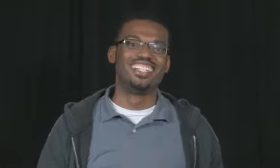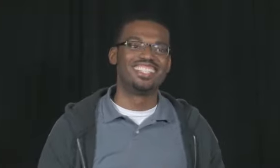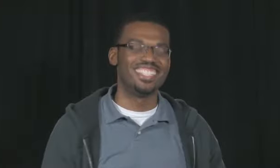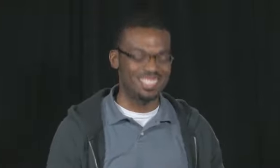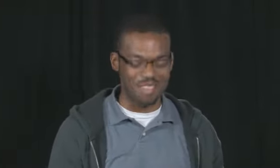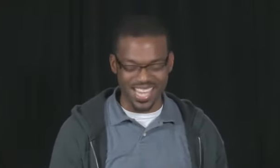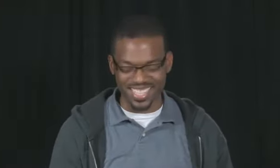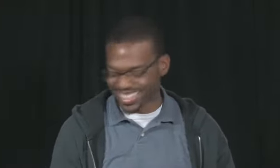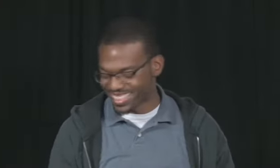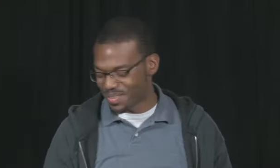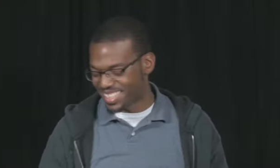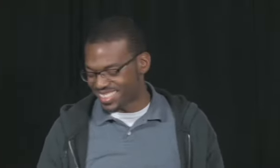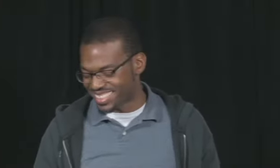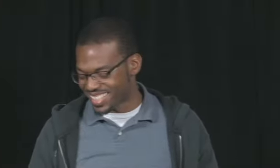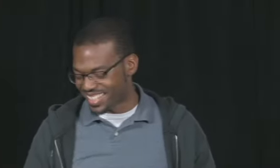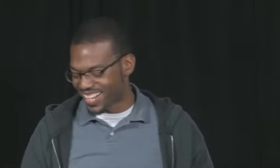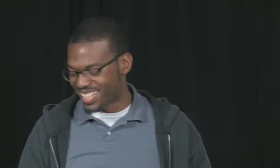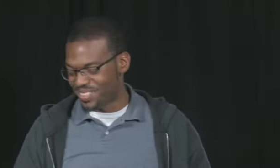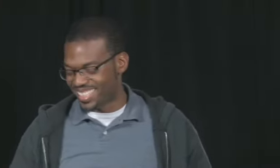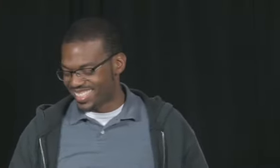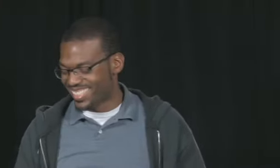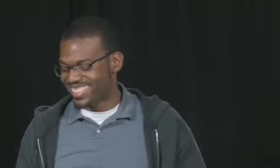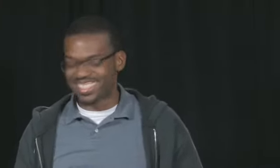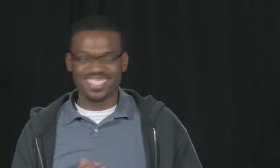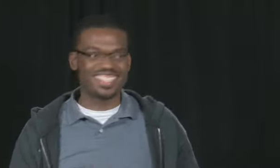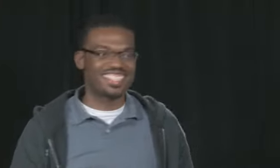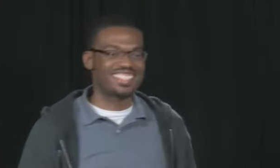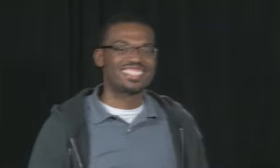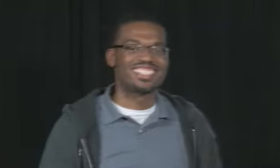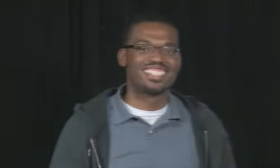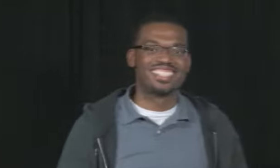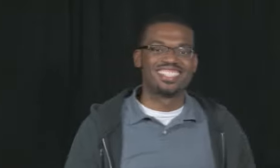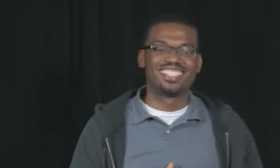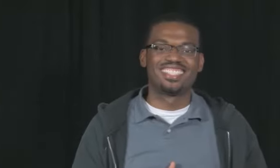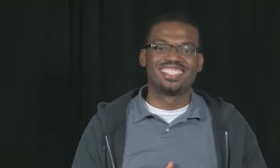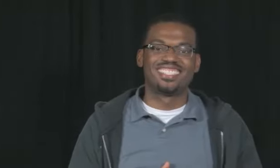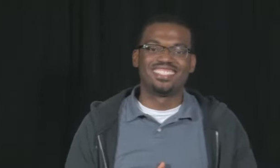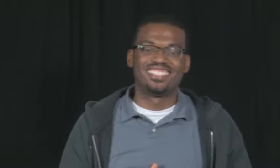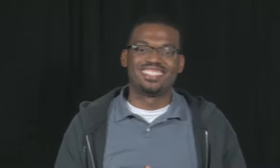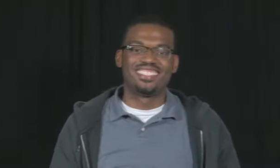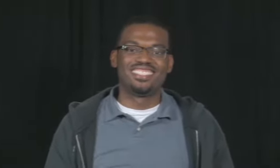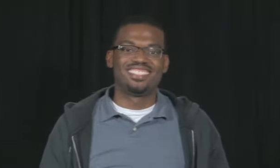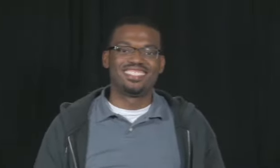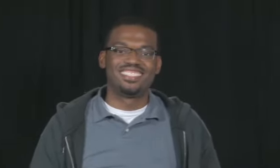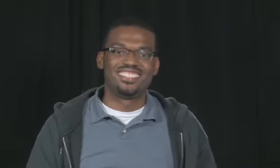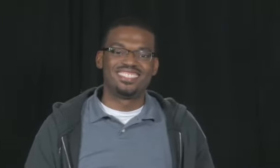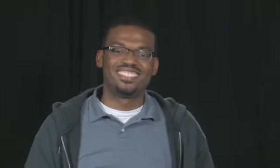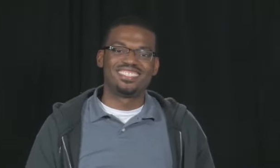it's a bad decision. It's kind of ingrained, but yeah. but no such roses. No, it came